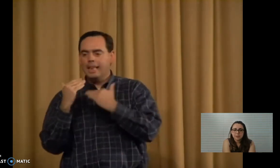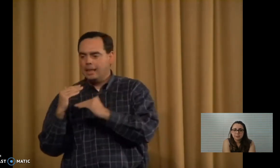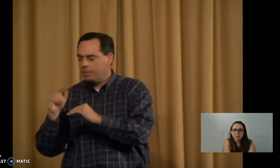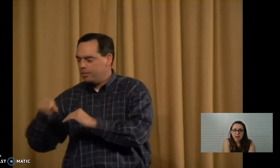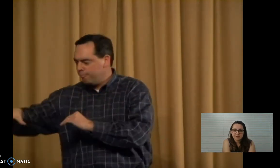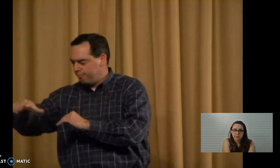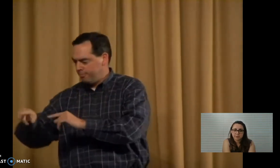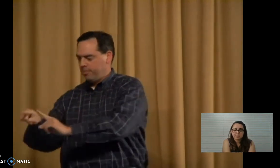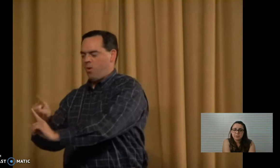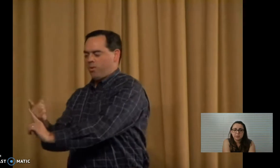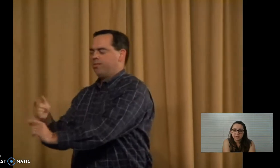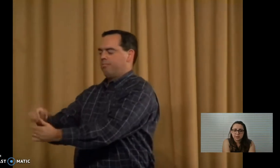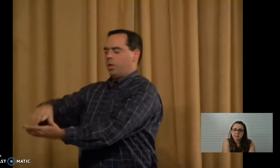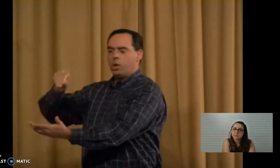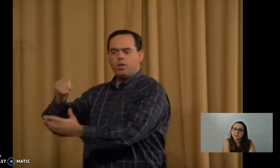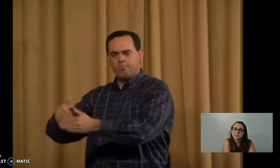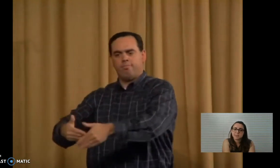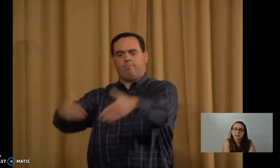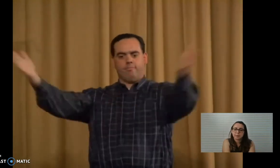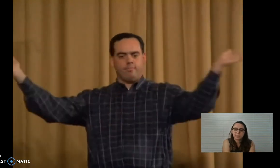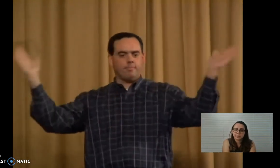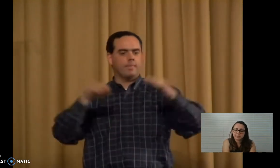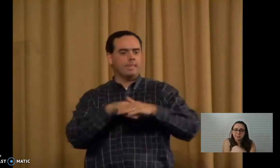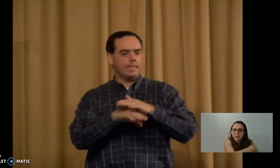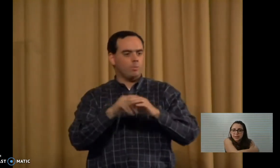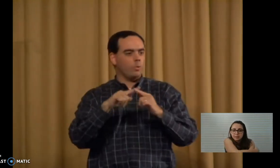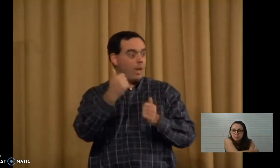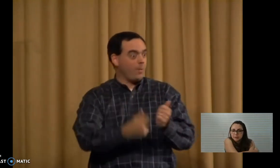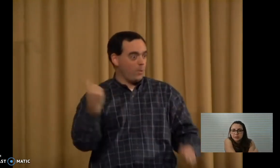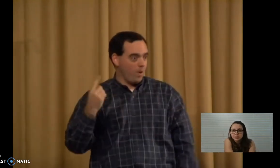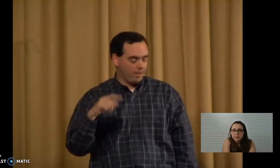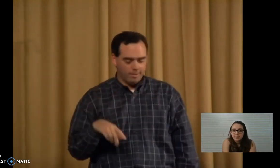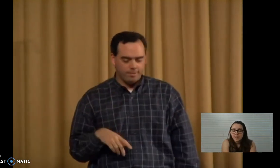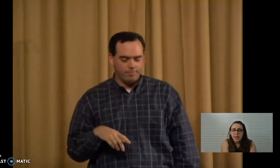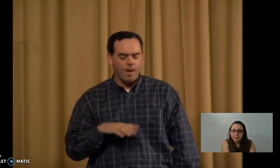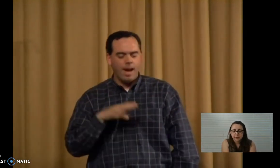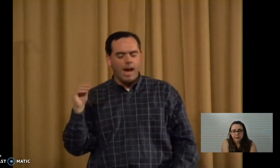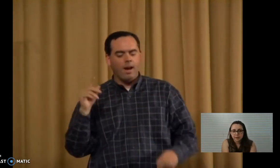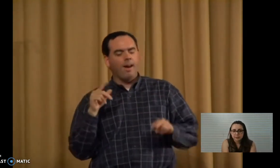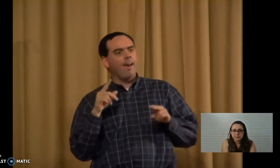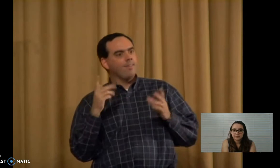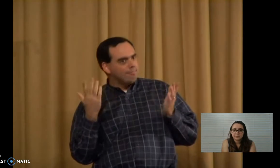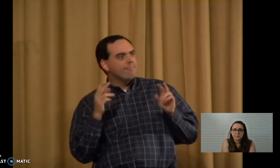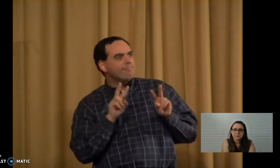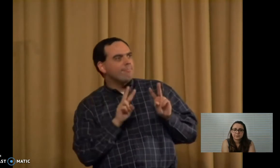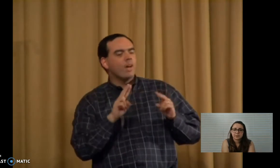And learning is open to everyone. There's no limit of a specific group of people that get to learn. Everyone can